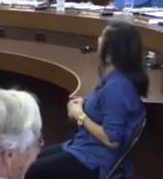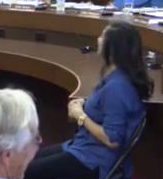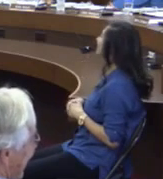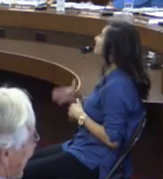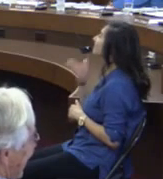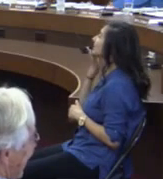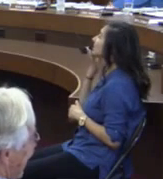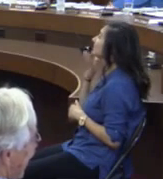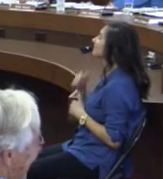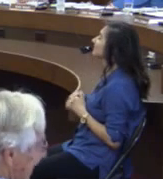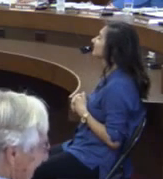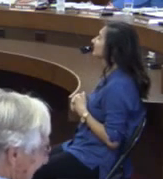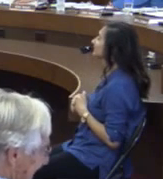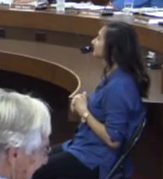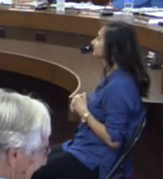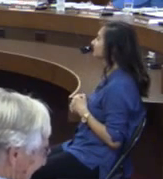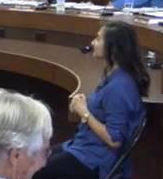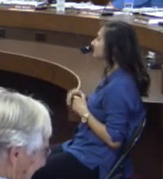Thank you.